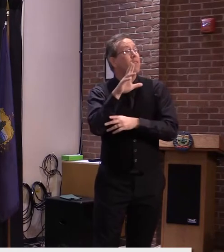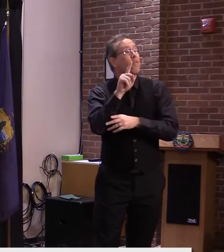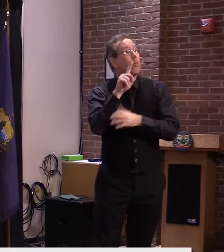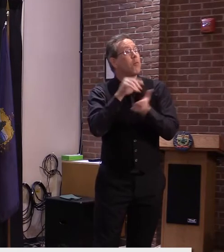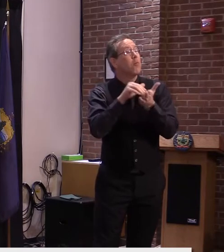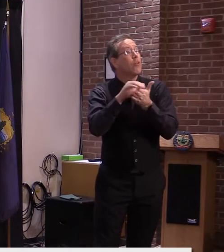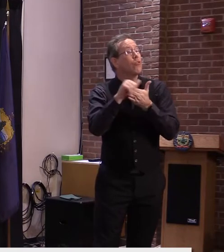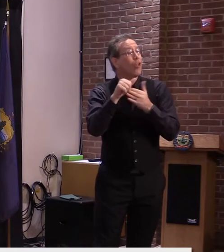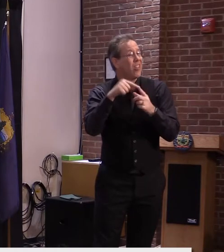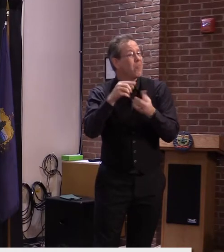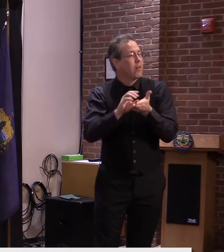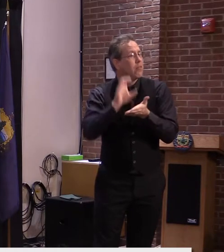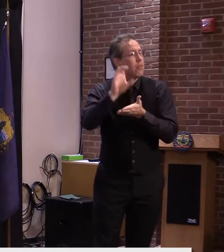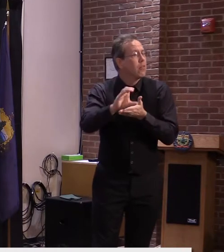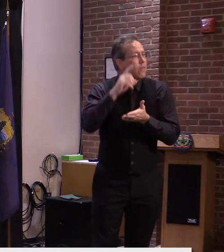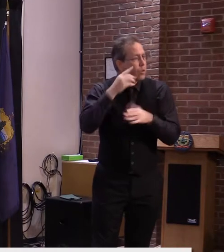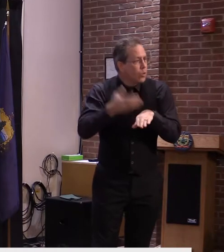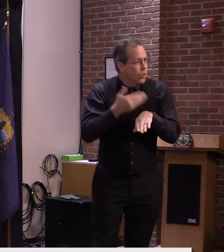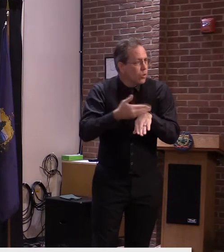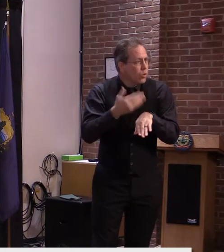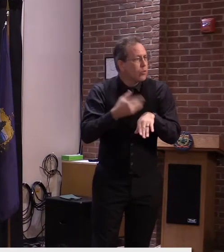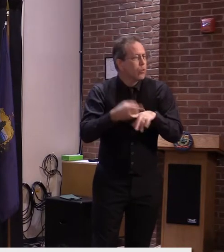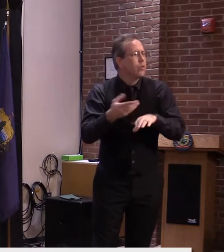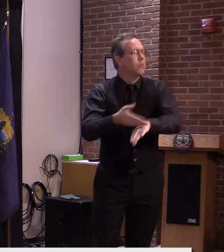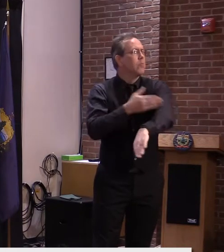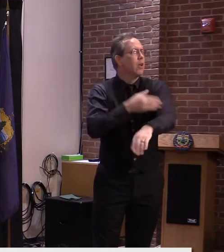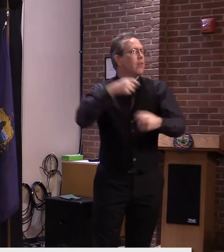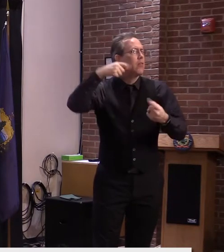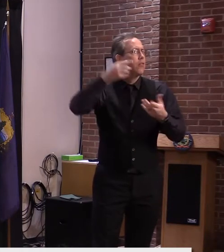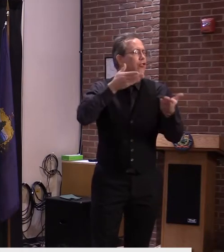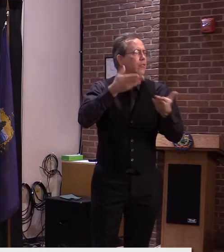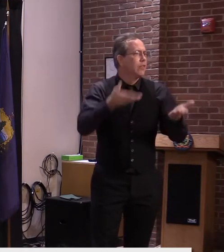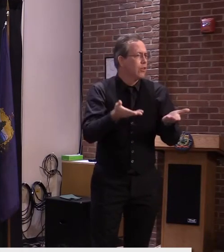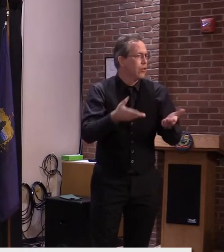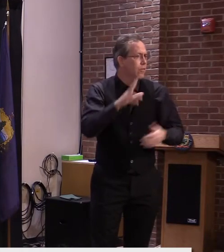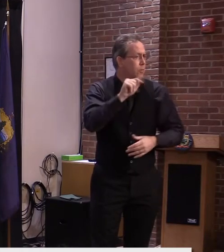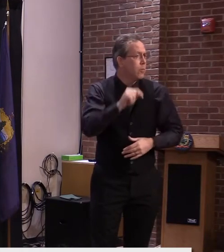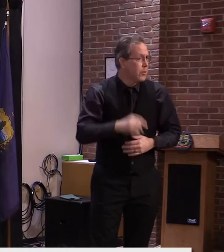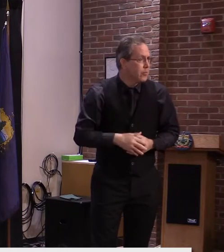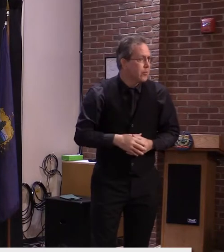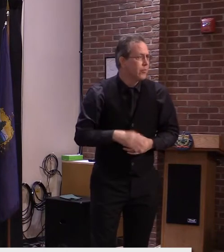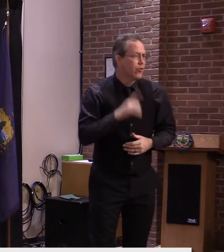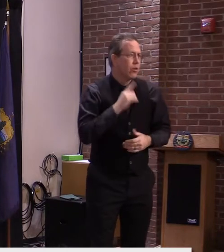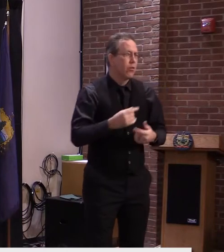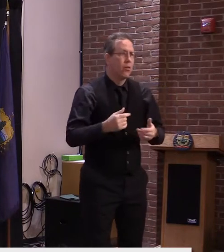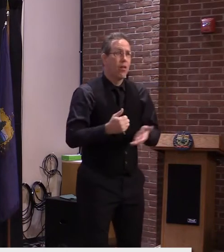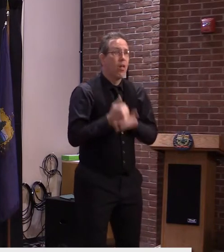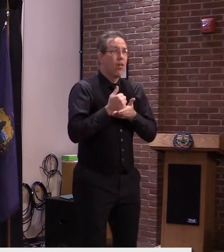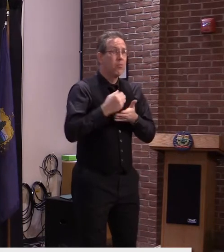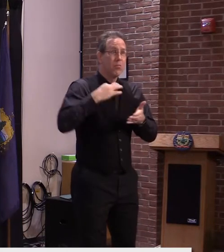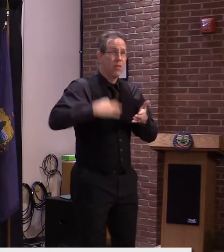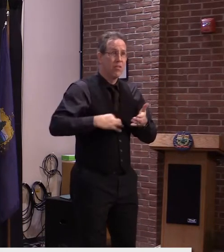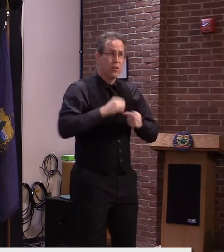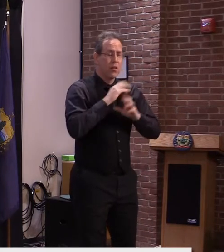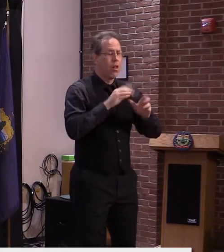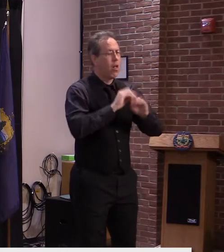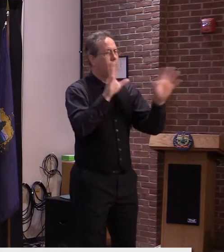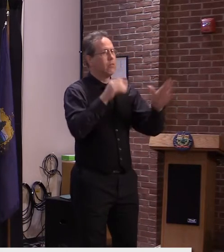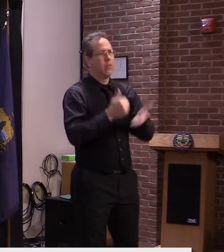significantly expand service. The benefits of this are obvious, from economic development to public